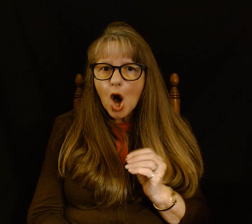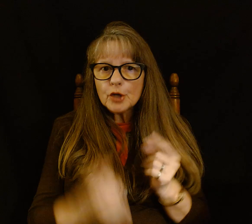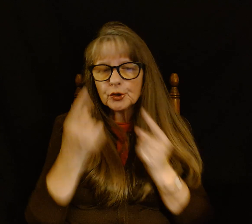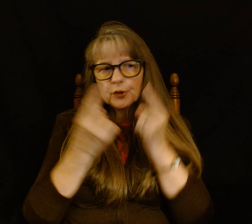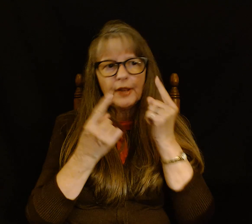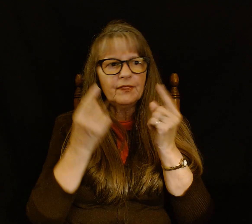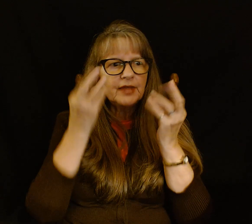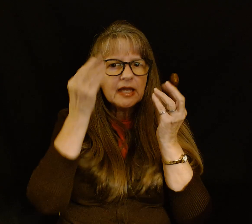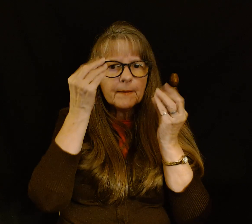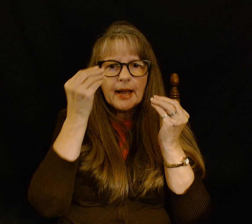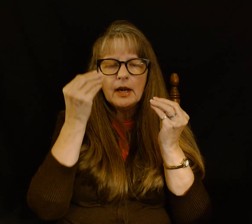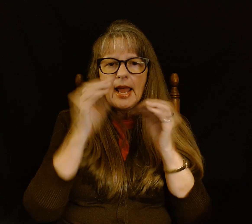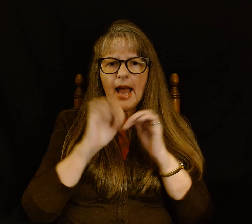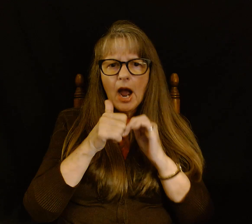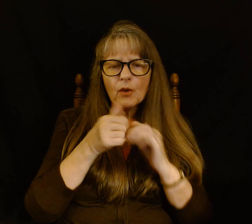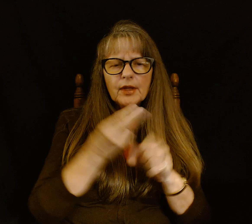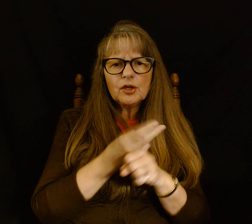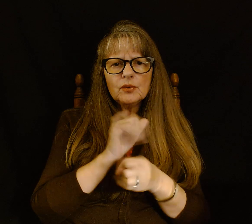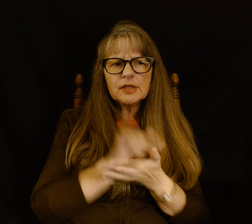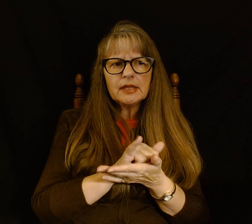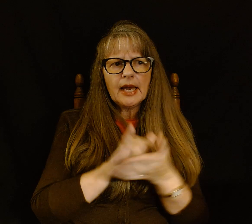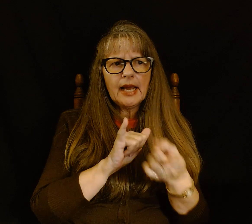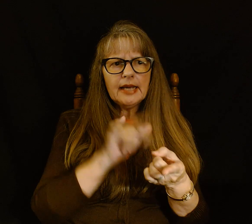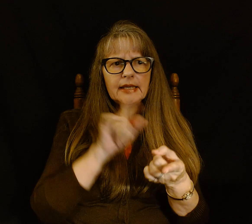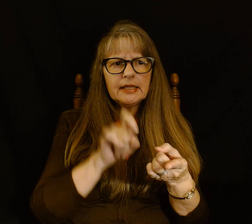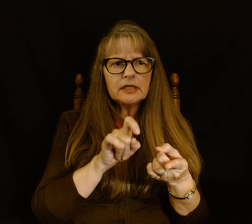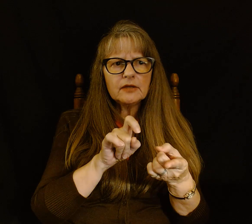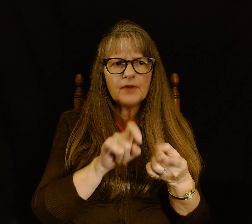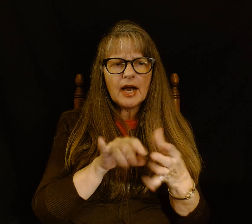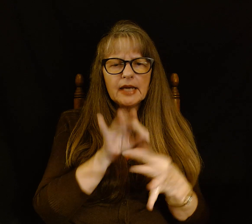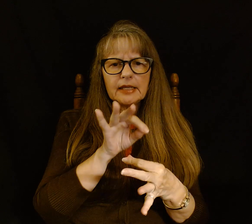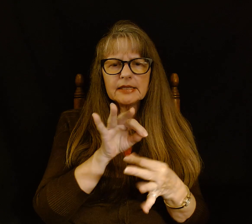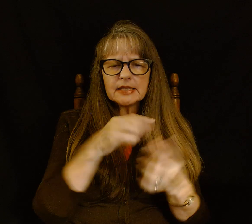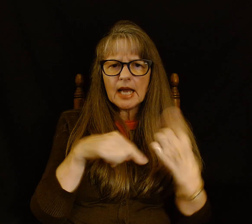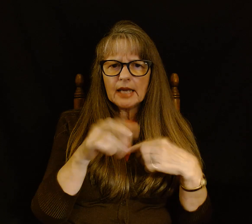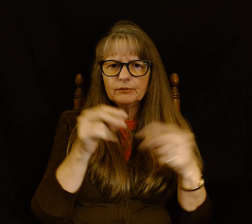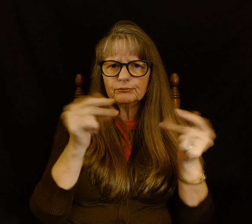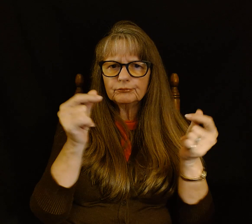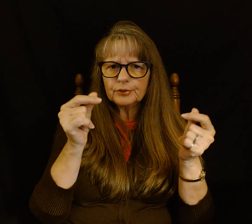ponder and think about how are they using that. I need to find a sign,